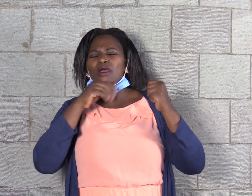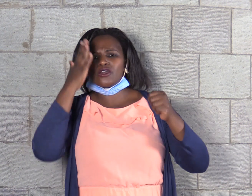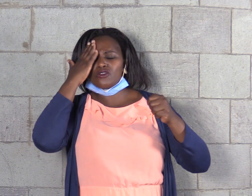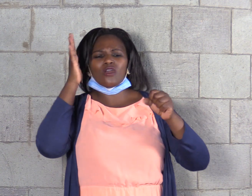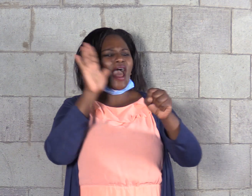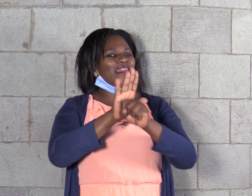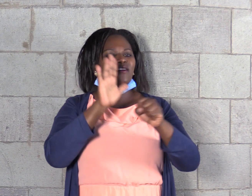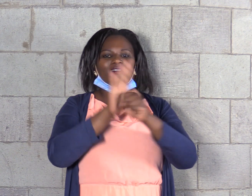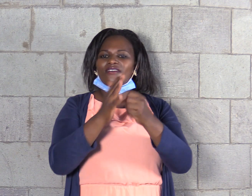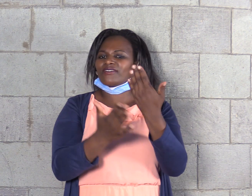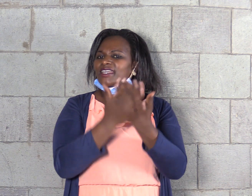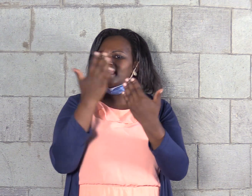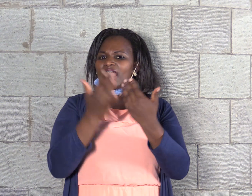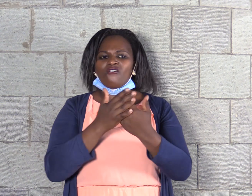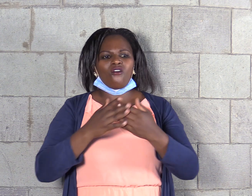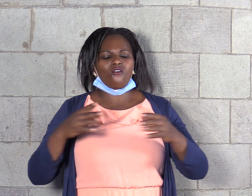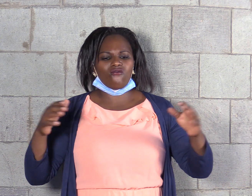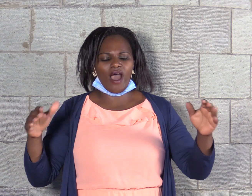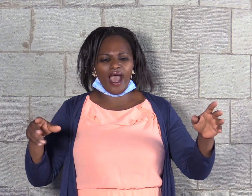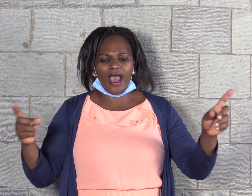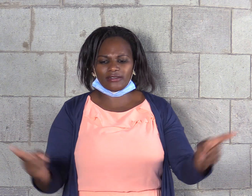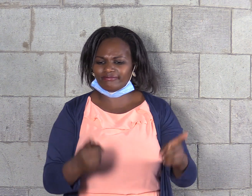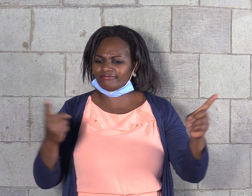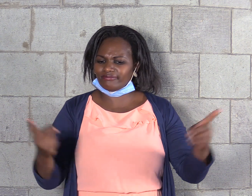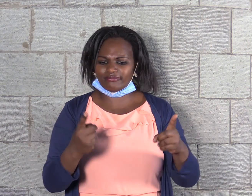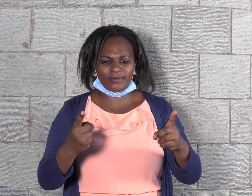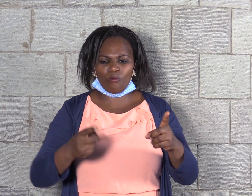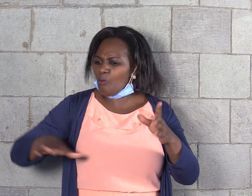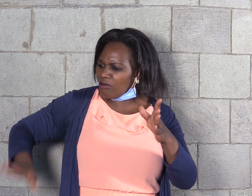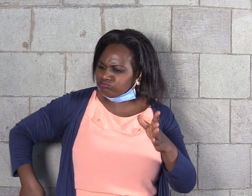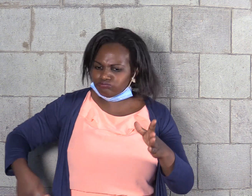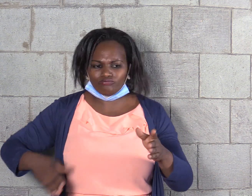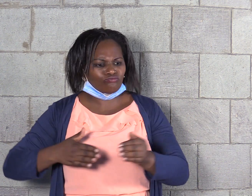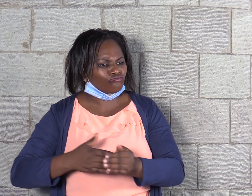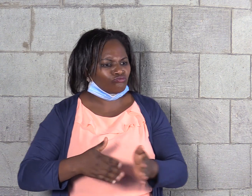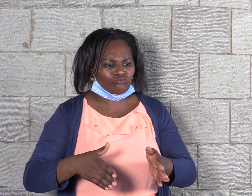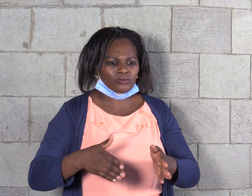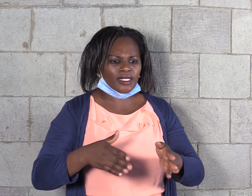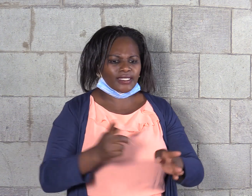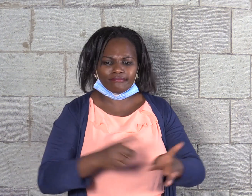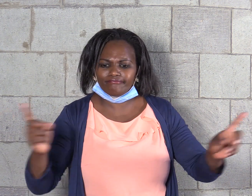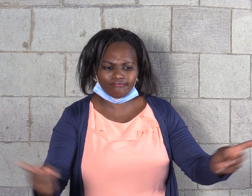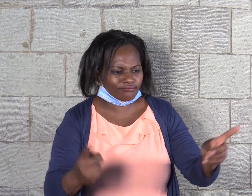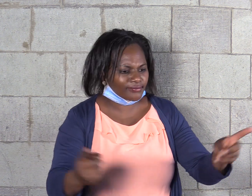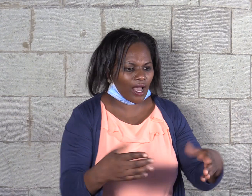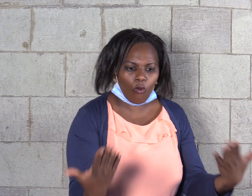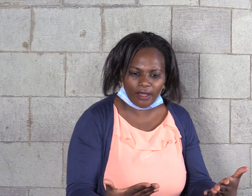taking care of the sheep as he was guiding them when they were eating in the pastures. He was there for